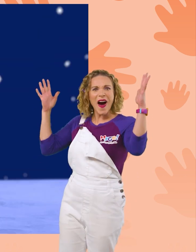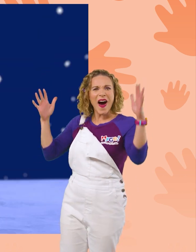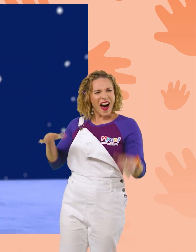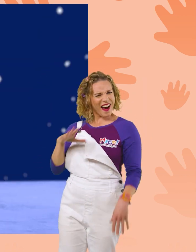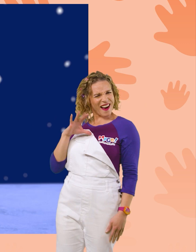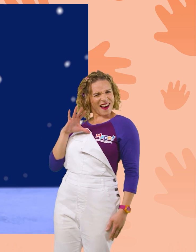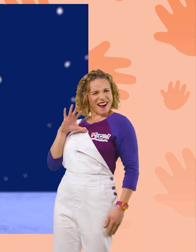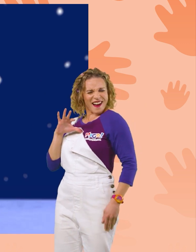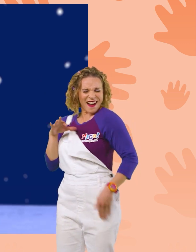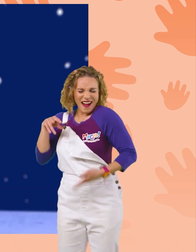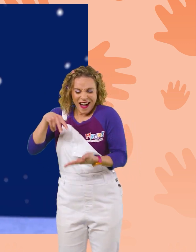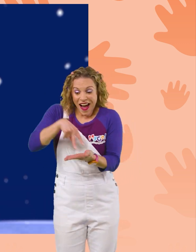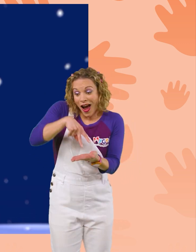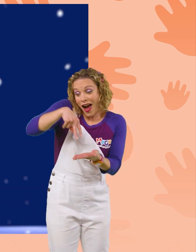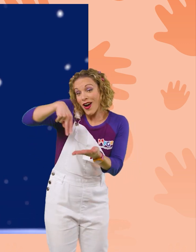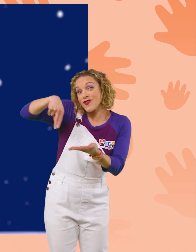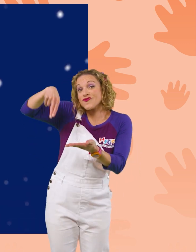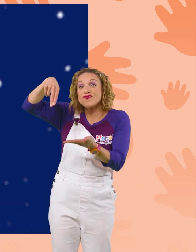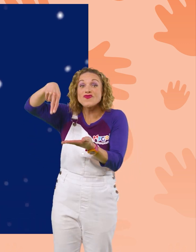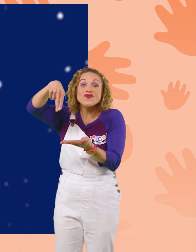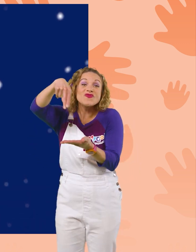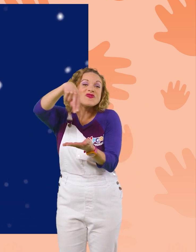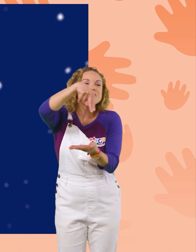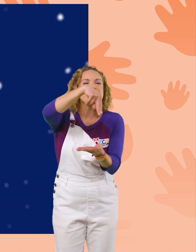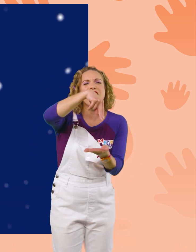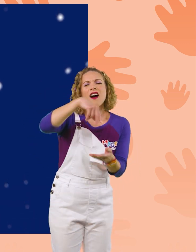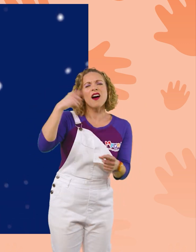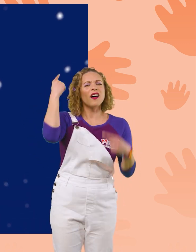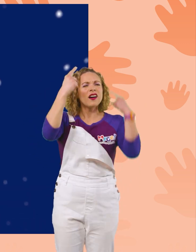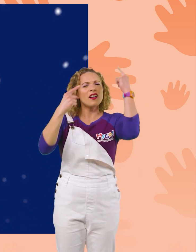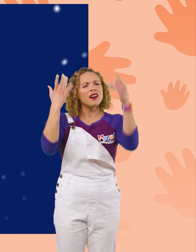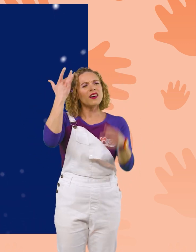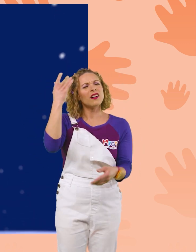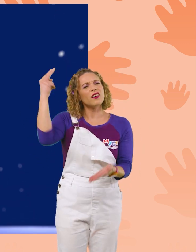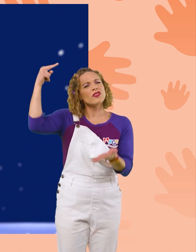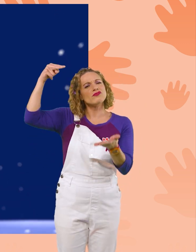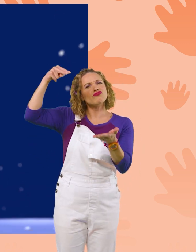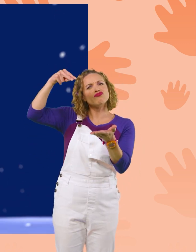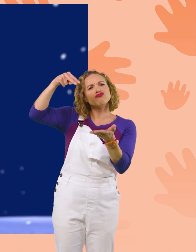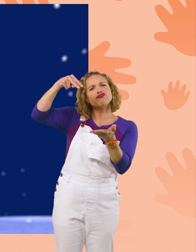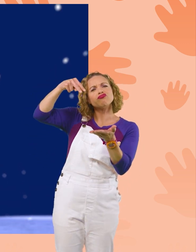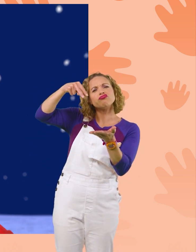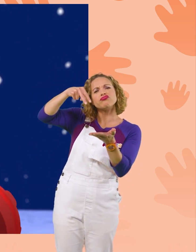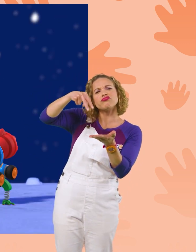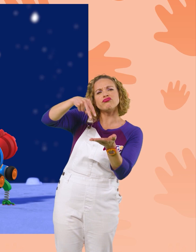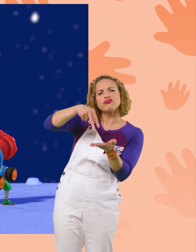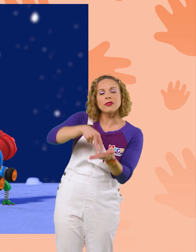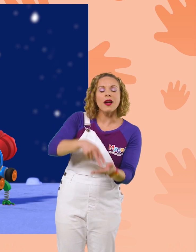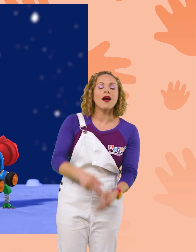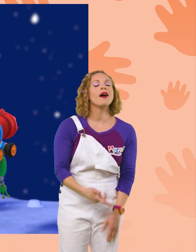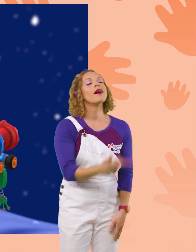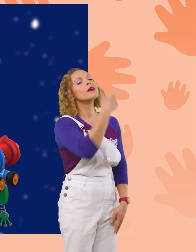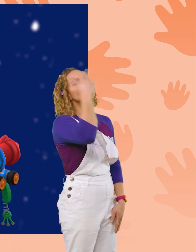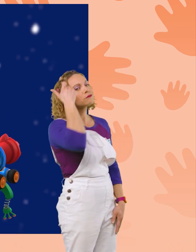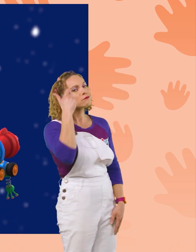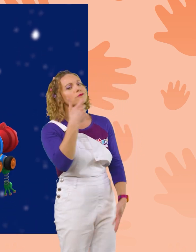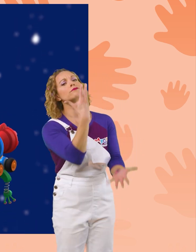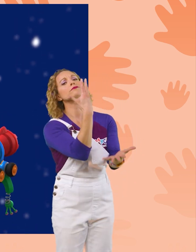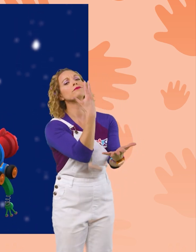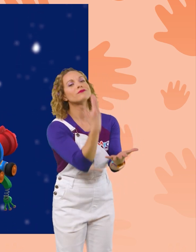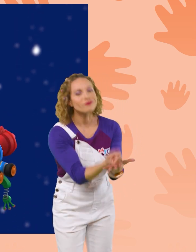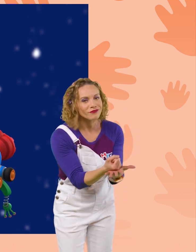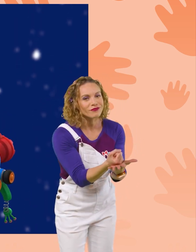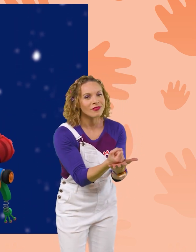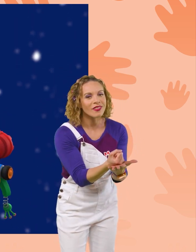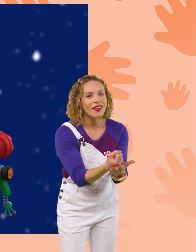Woohoo! It's amazing that we're staying up here this long. Why does it take so long to float down? Because